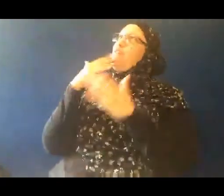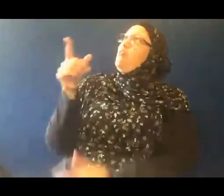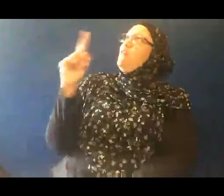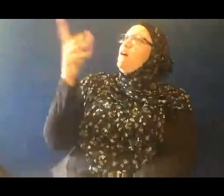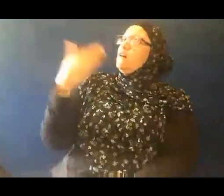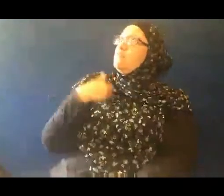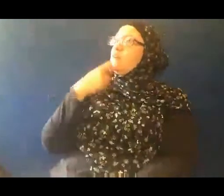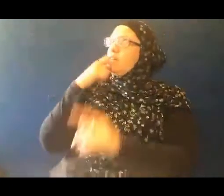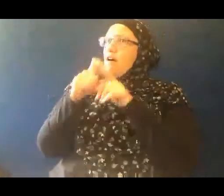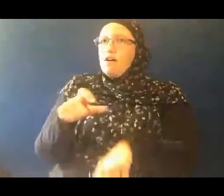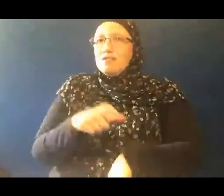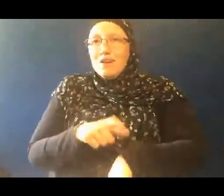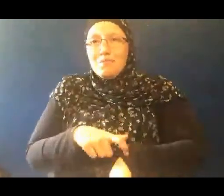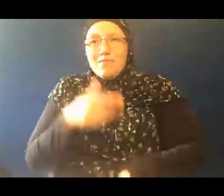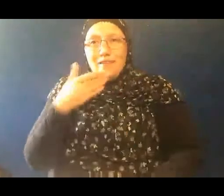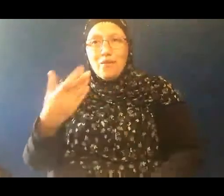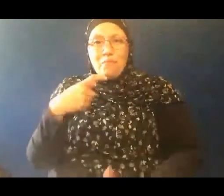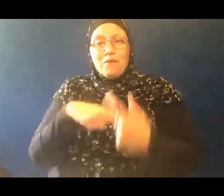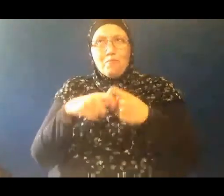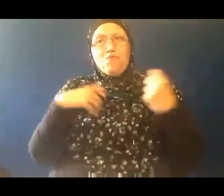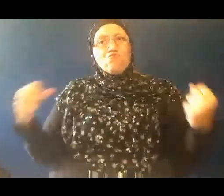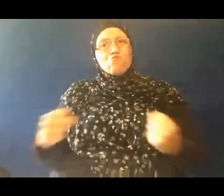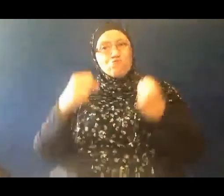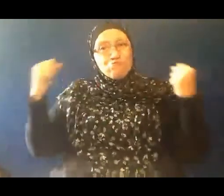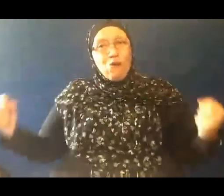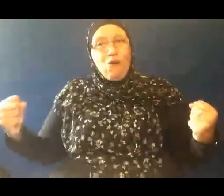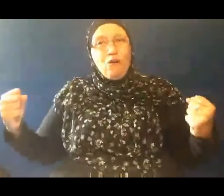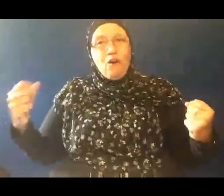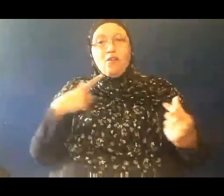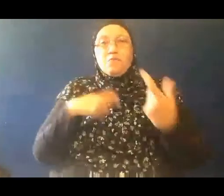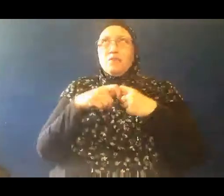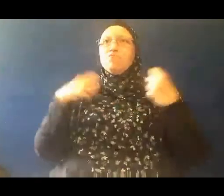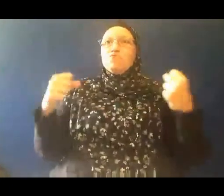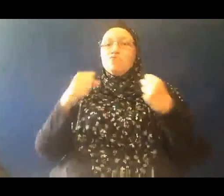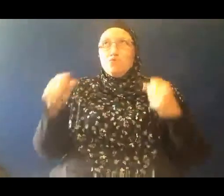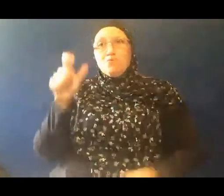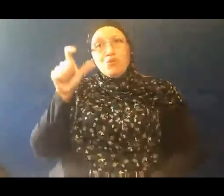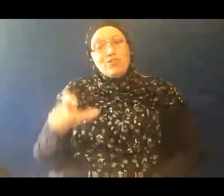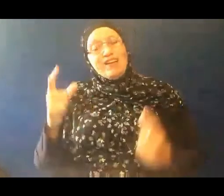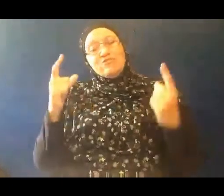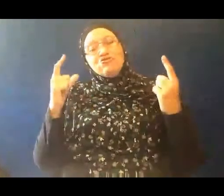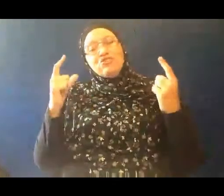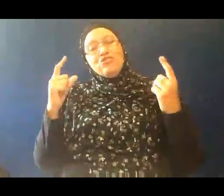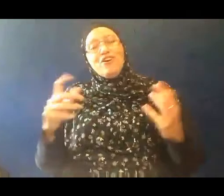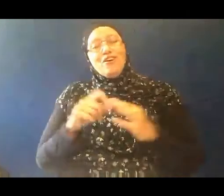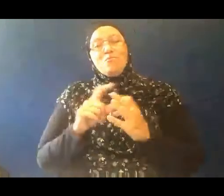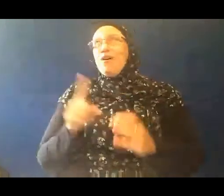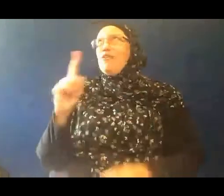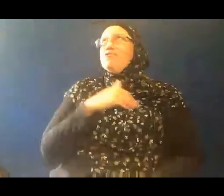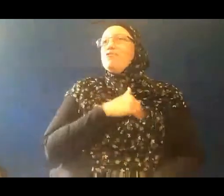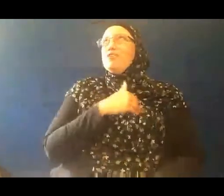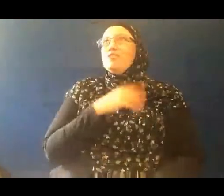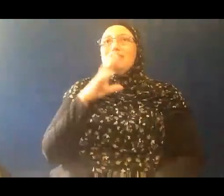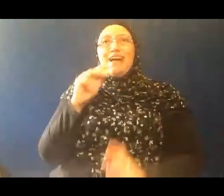so that I become stronger and a stronger person. And inshallah, by the grace of God, 10 years down the track, you